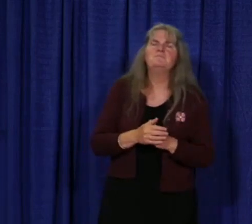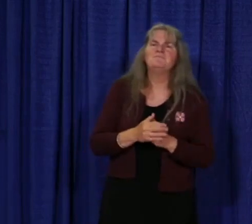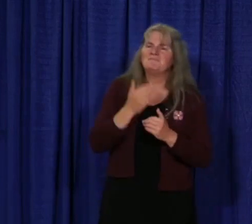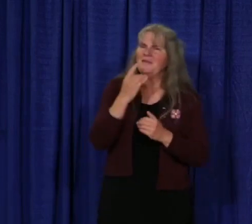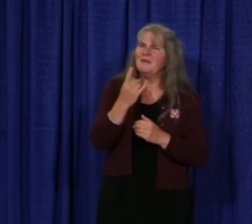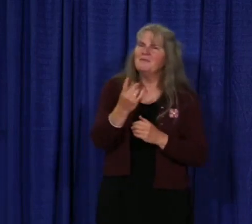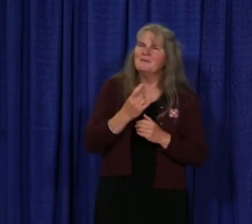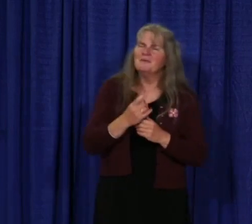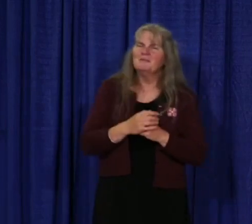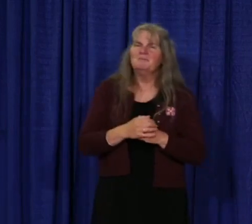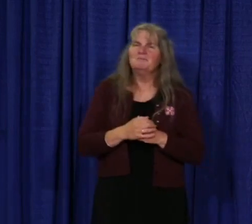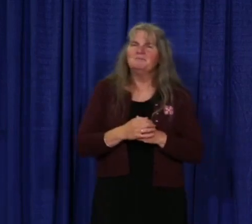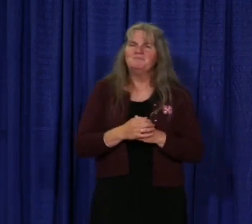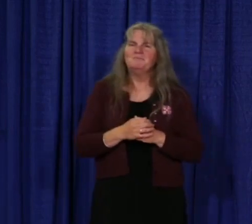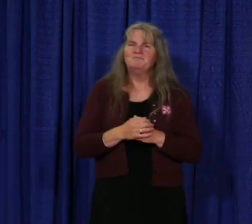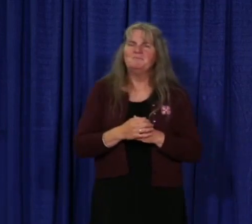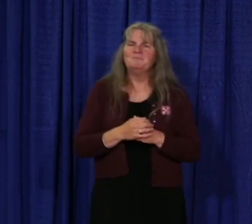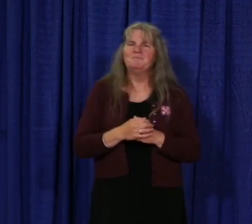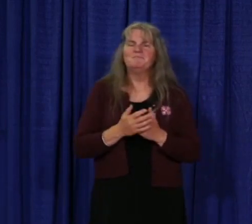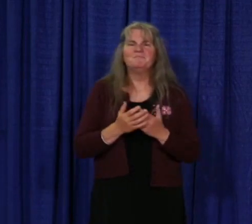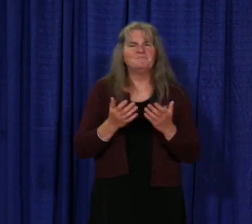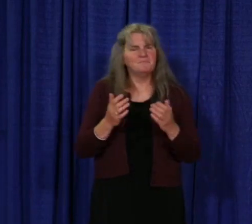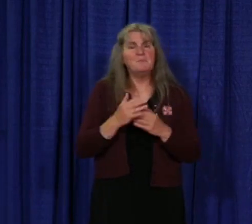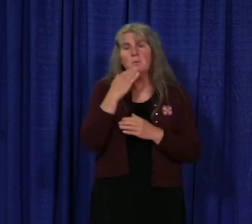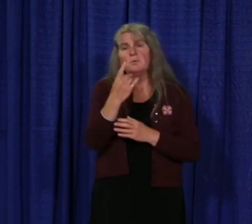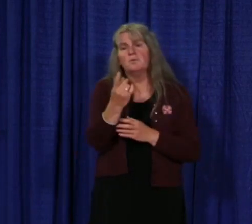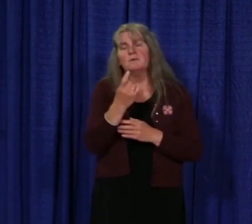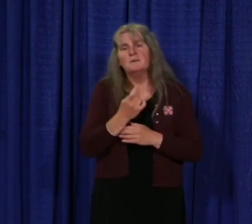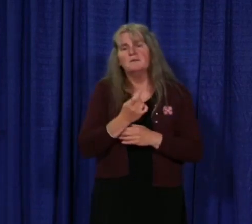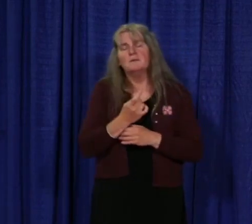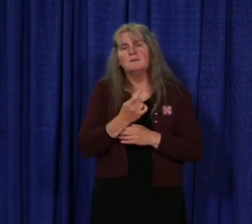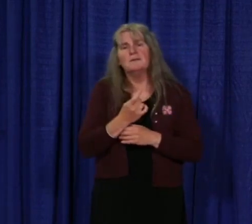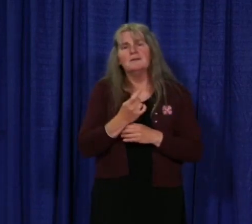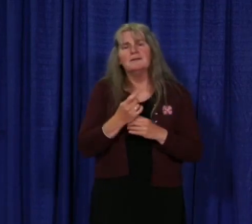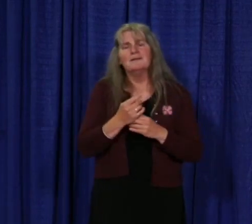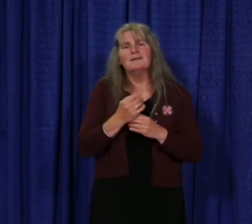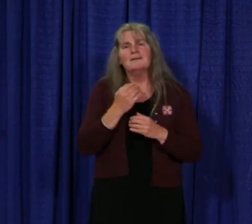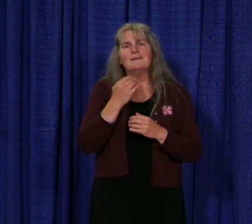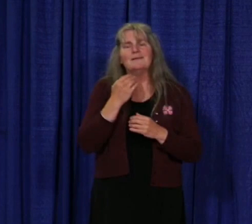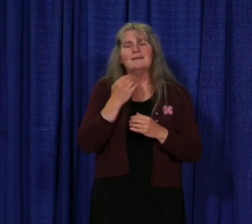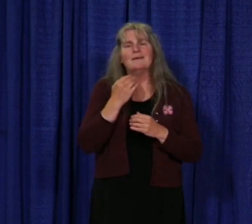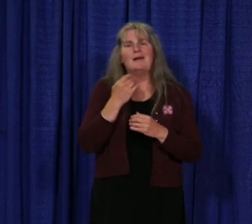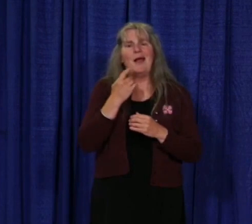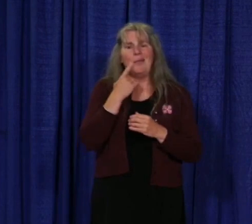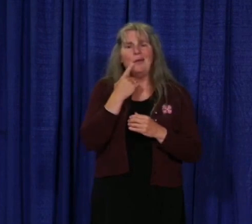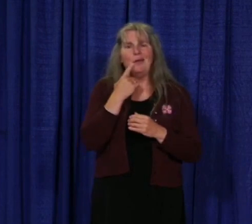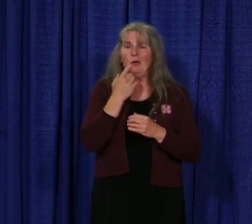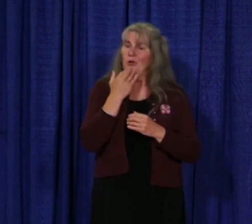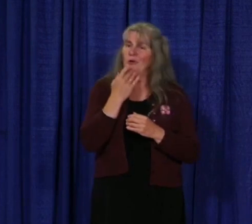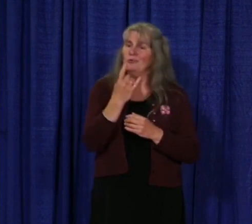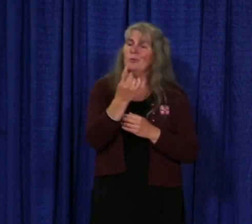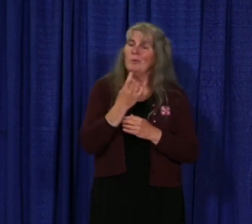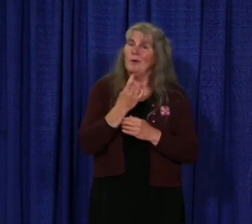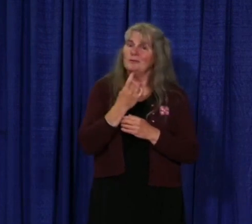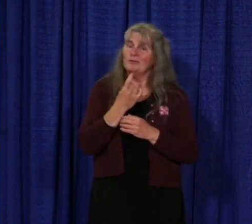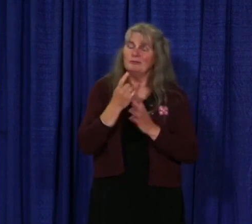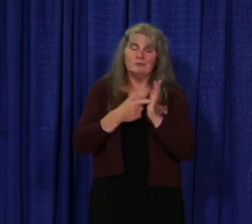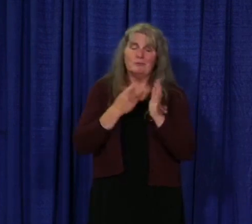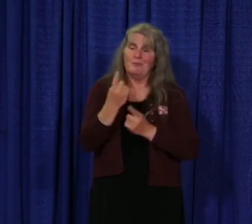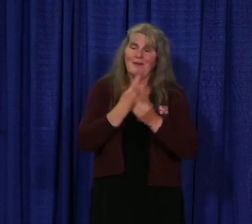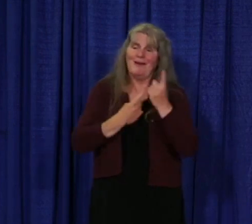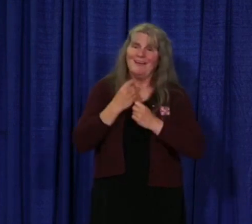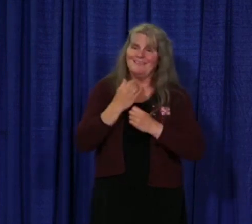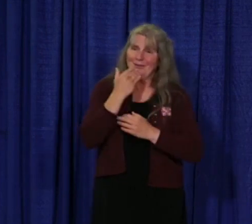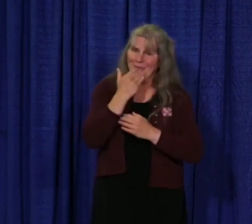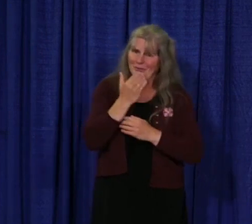Thanks for that question. And it's a good question, and it's probably one I think that is worth asking every now and then,